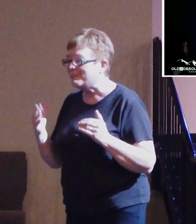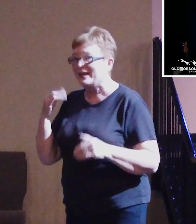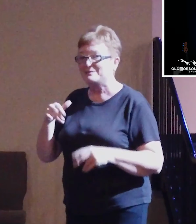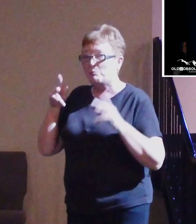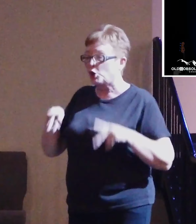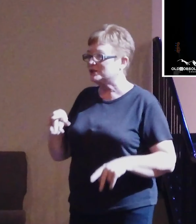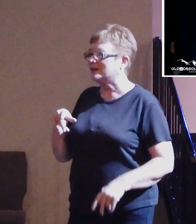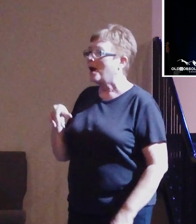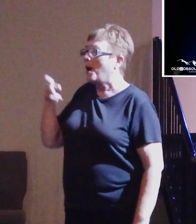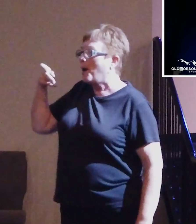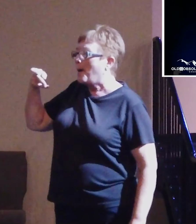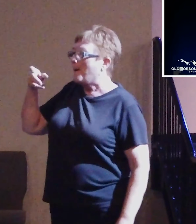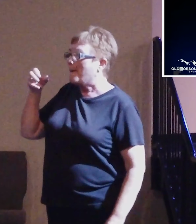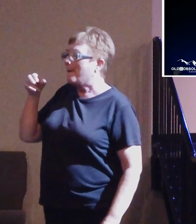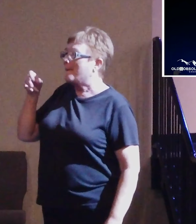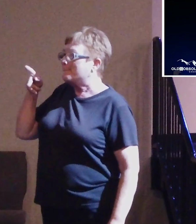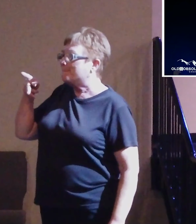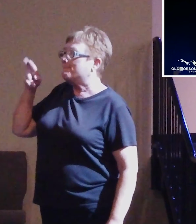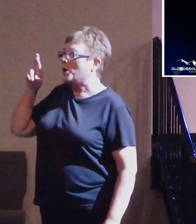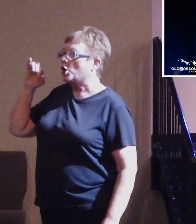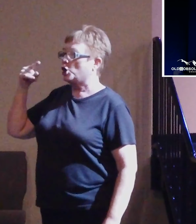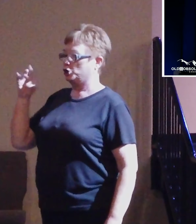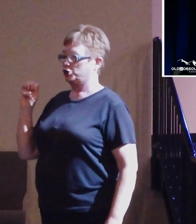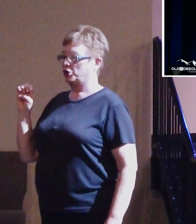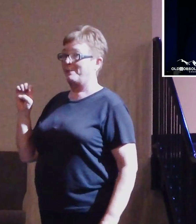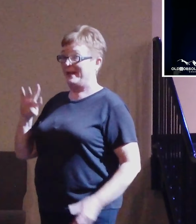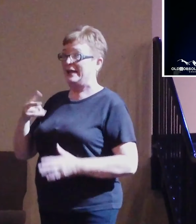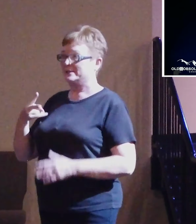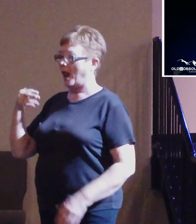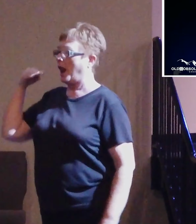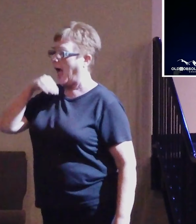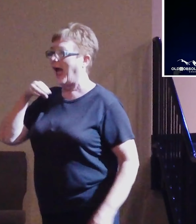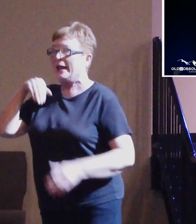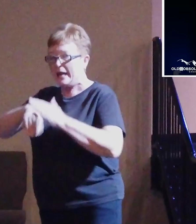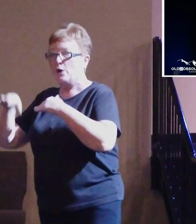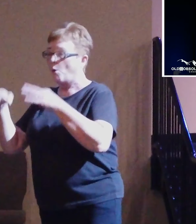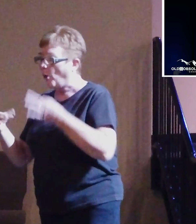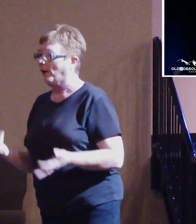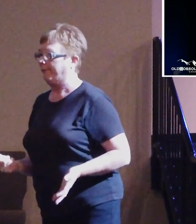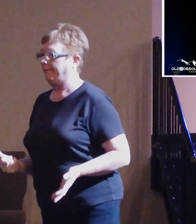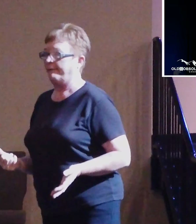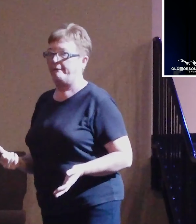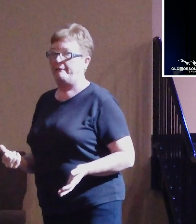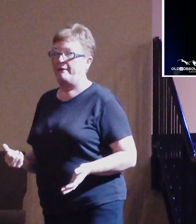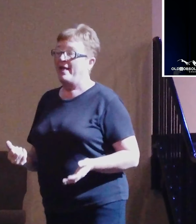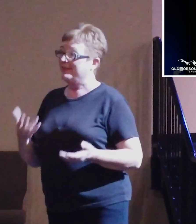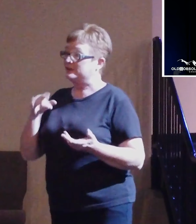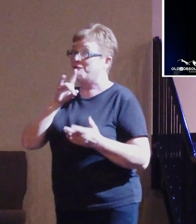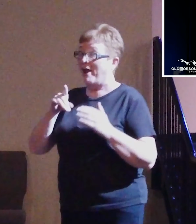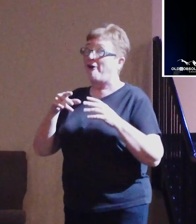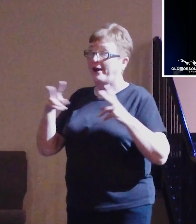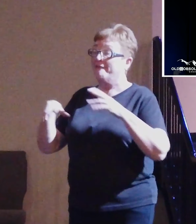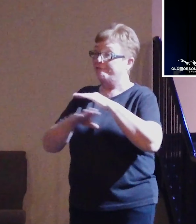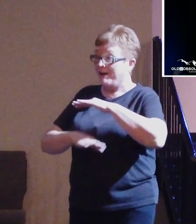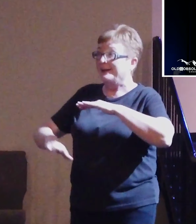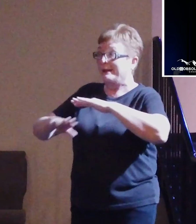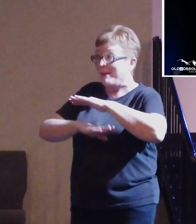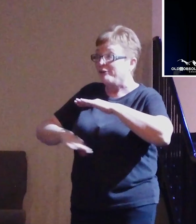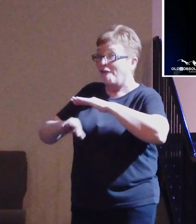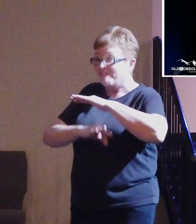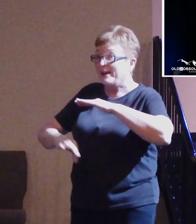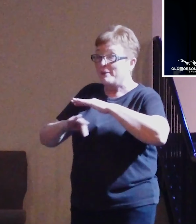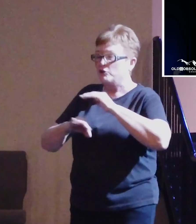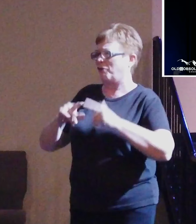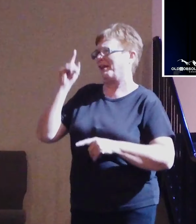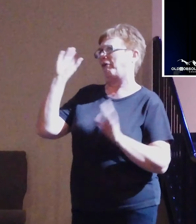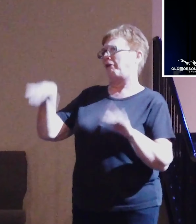and law and order quickly falls apart. So this is so fundamental. We may not think about this as being super